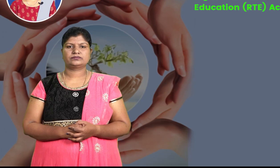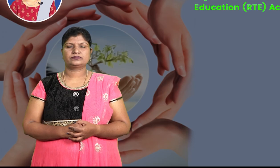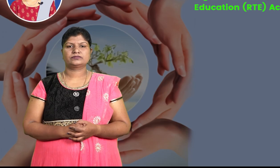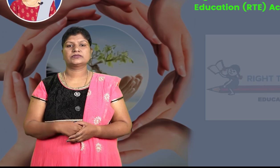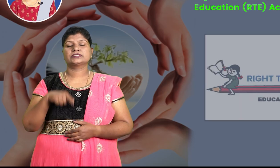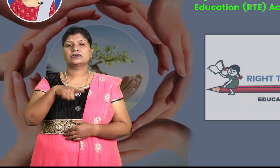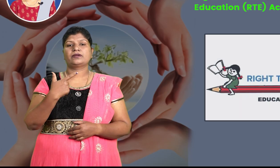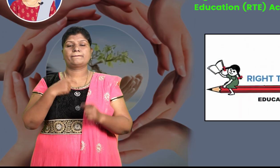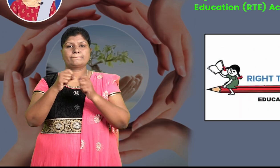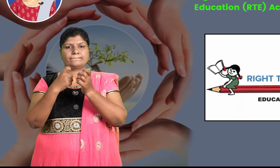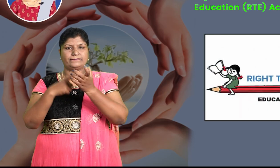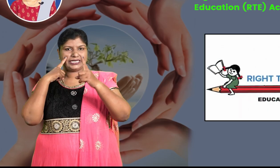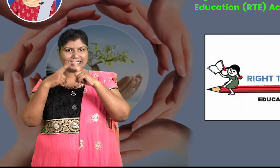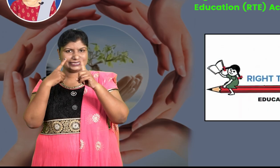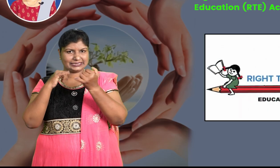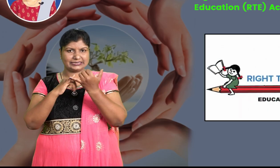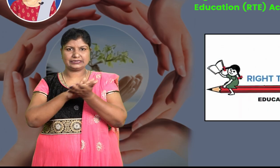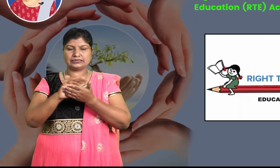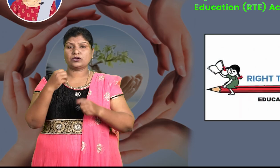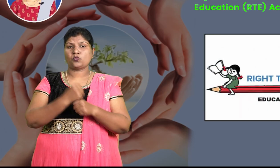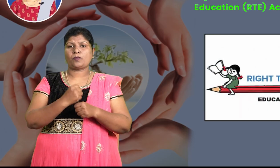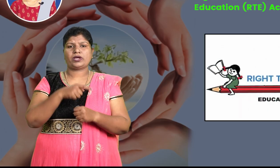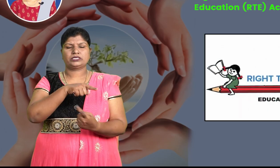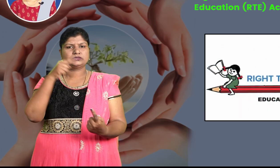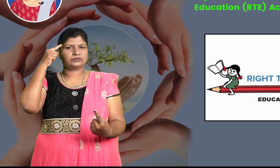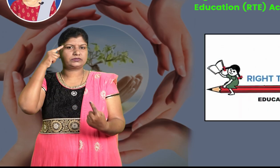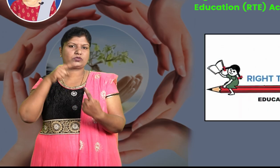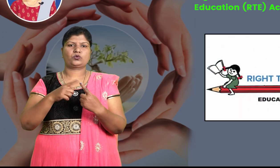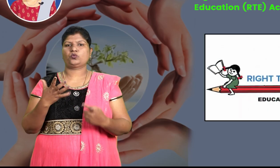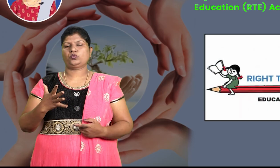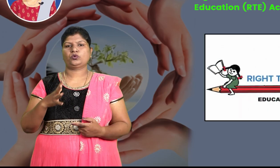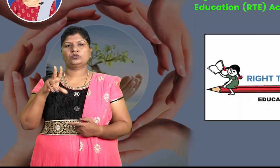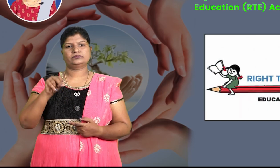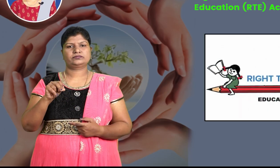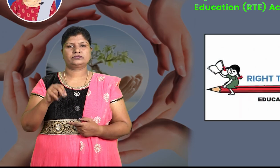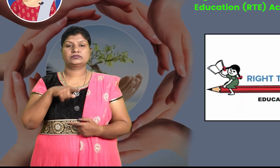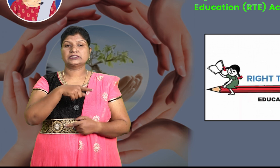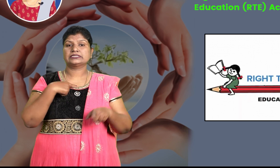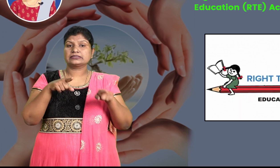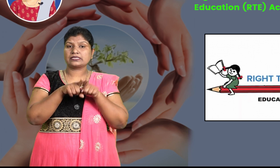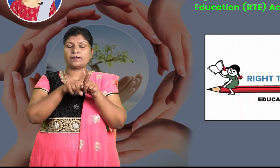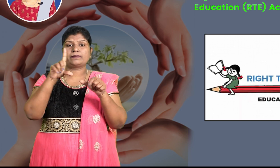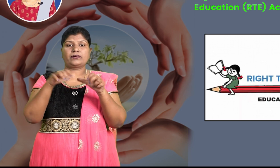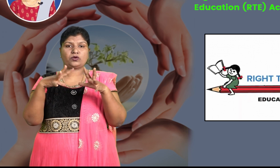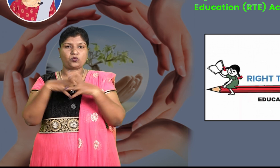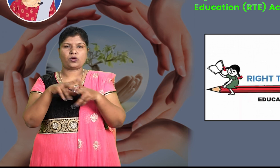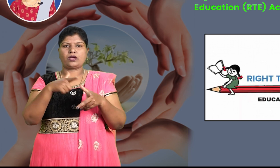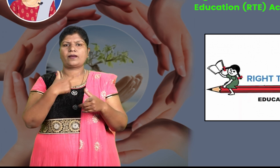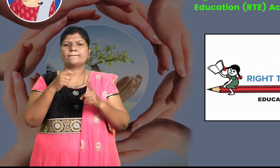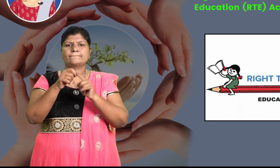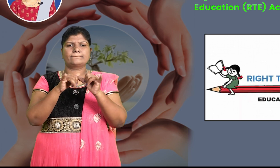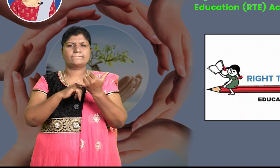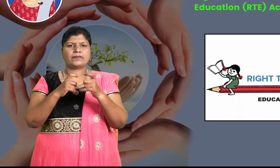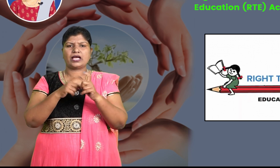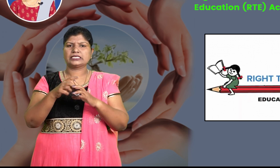The British government did not agree, and such a law did not pass even after